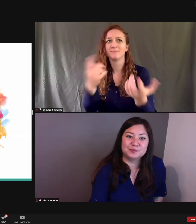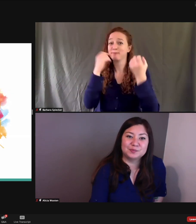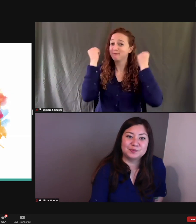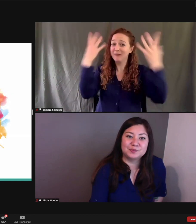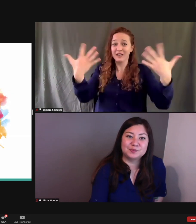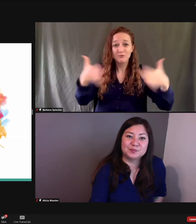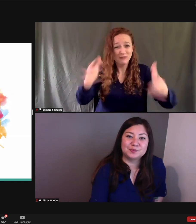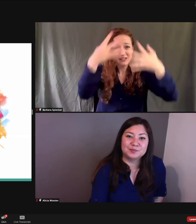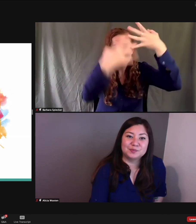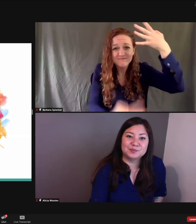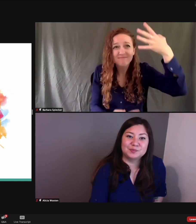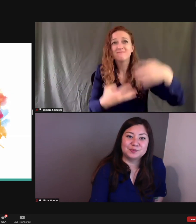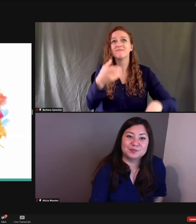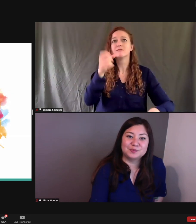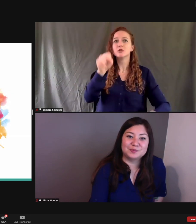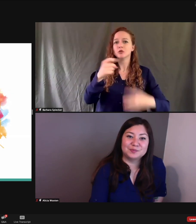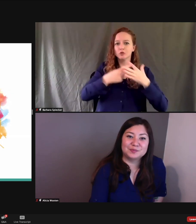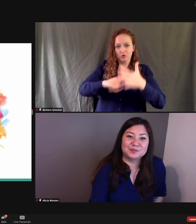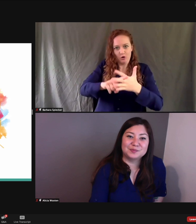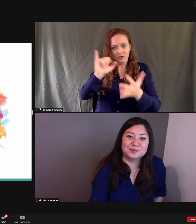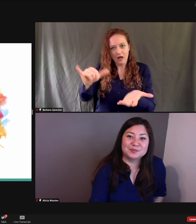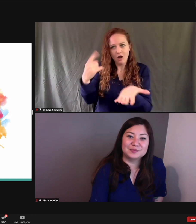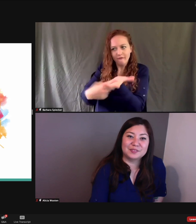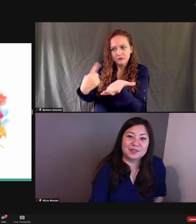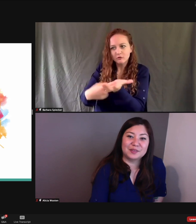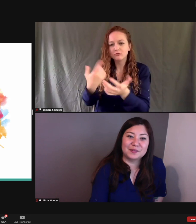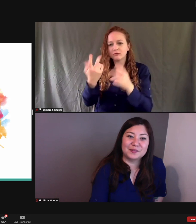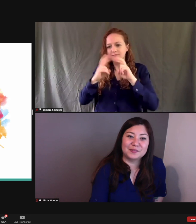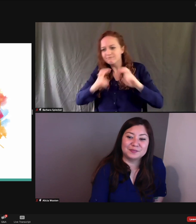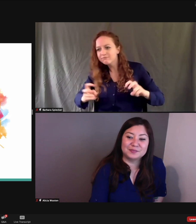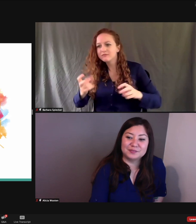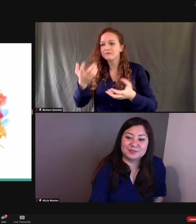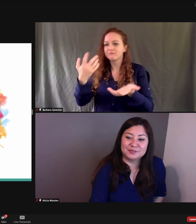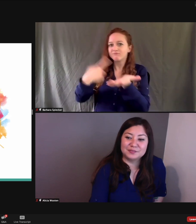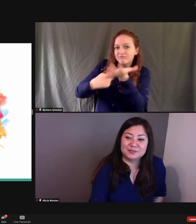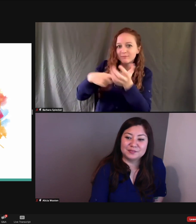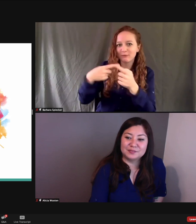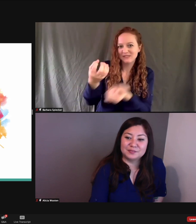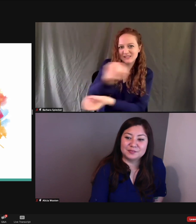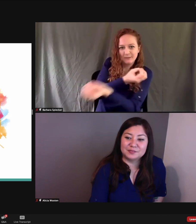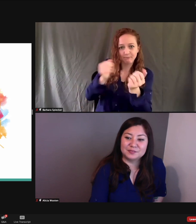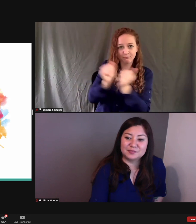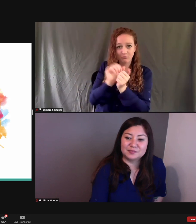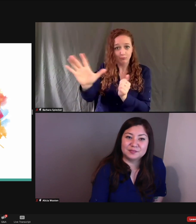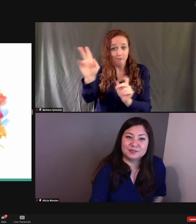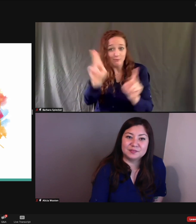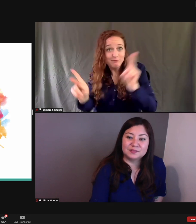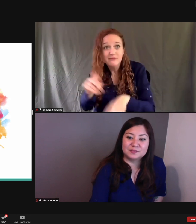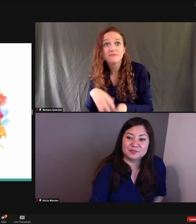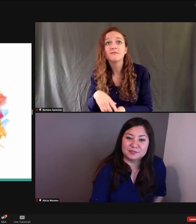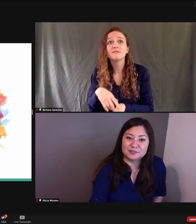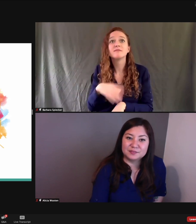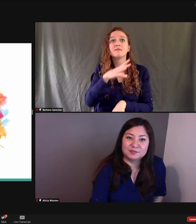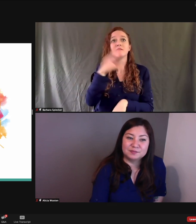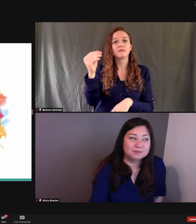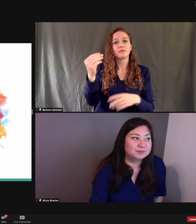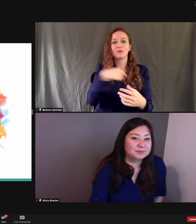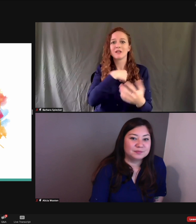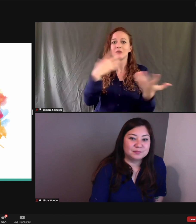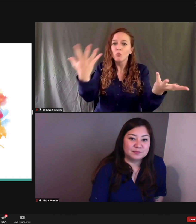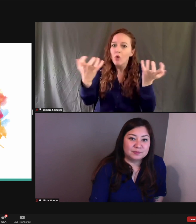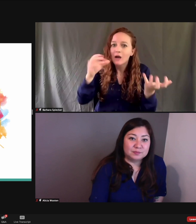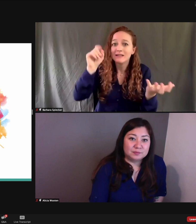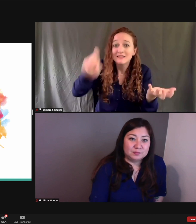Future plans. So really, it's not just about the 2 of us. We're looking to expand. If you have an interest in making videos as well,